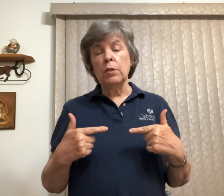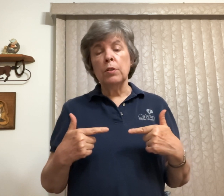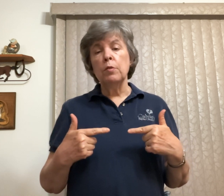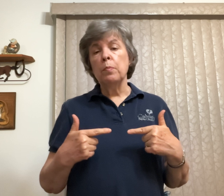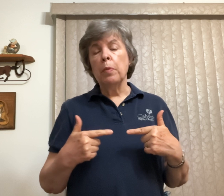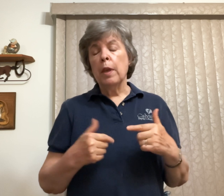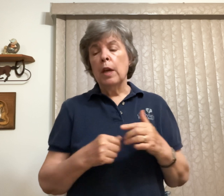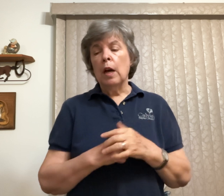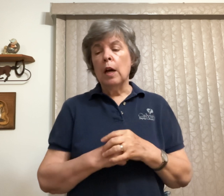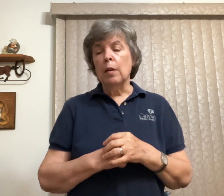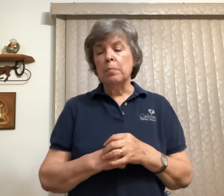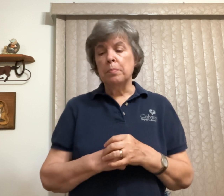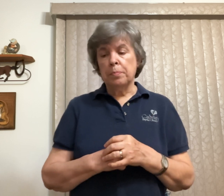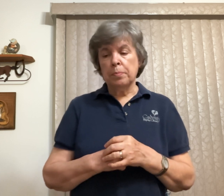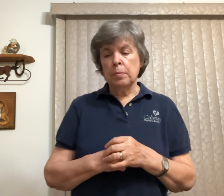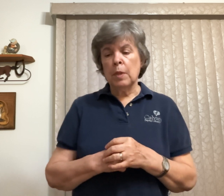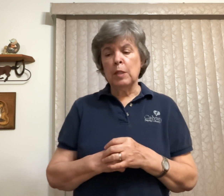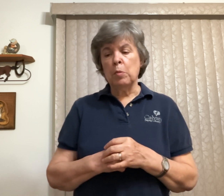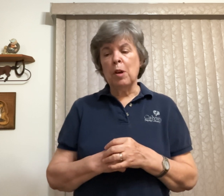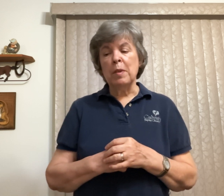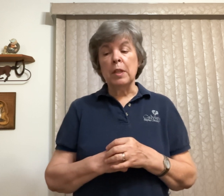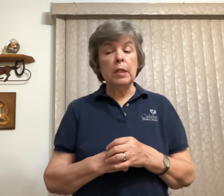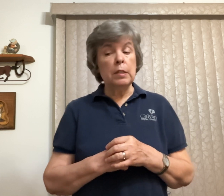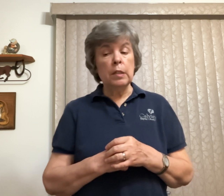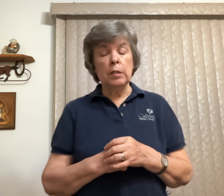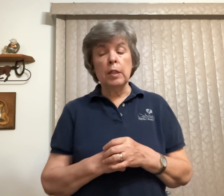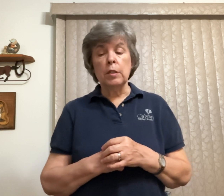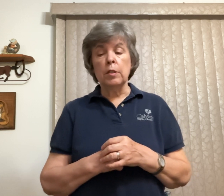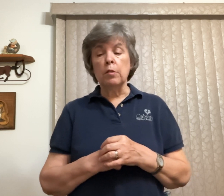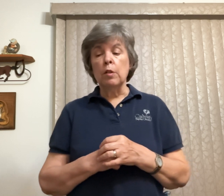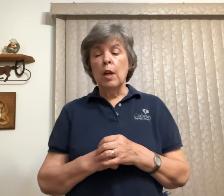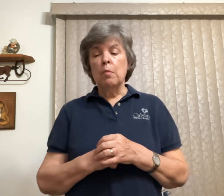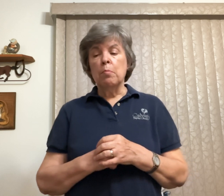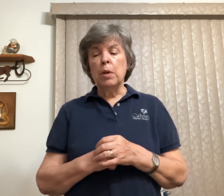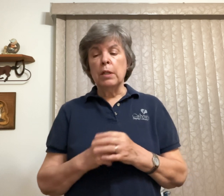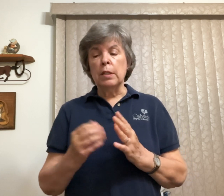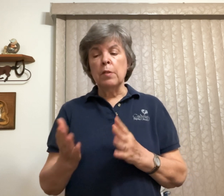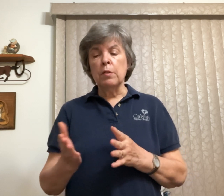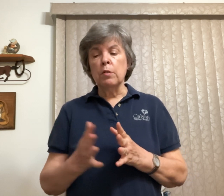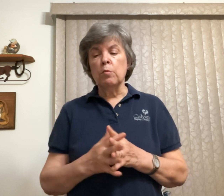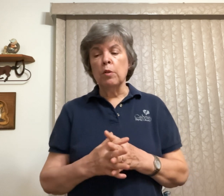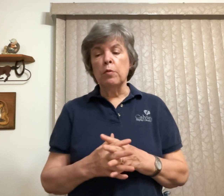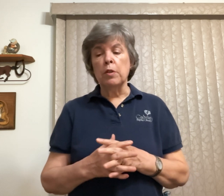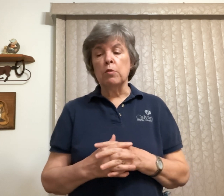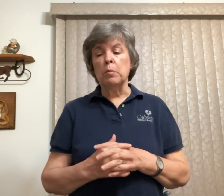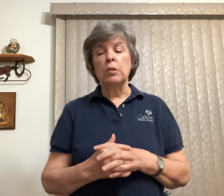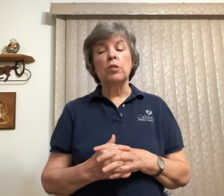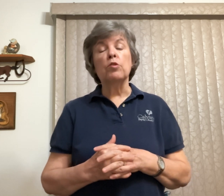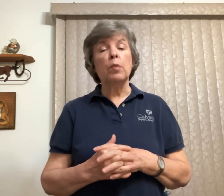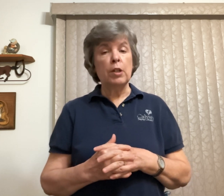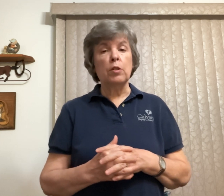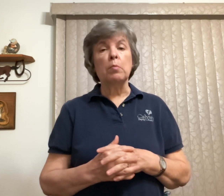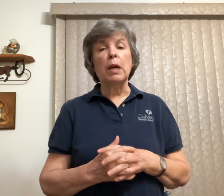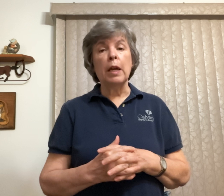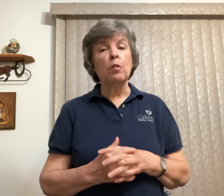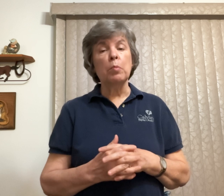to. That's probably the easiest thing to do. But another good word for this would be situation, my